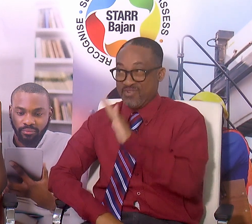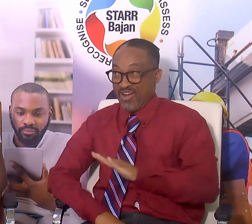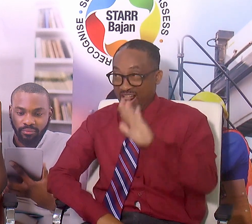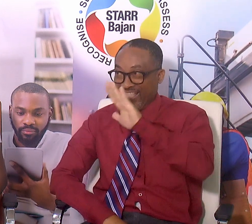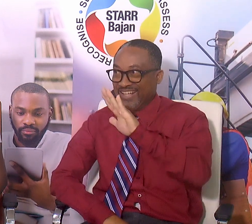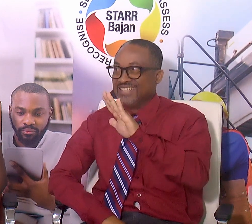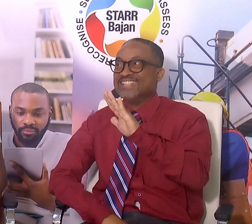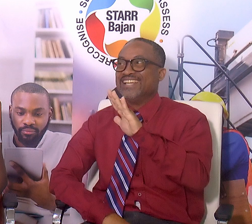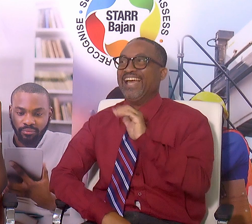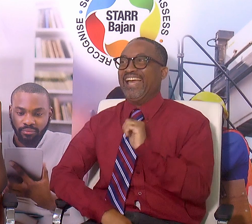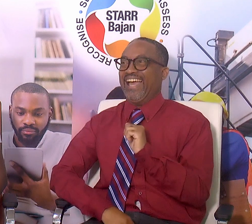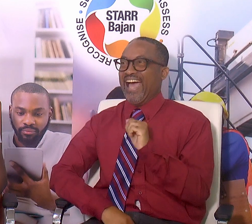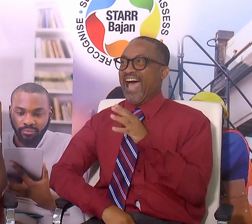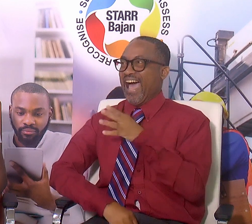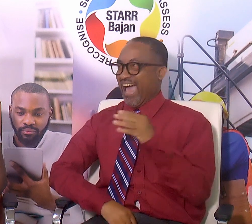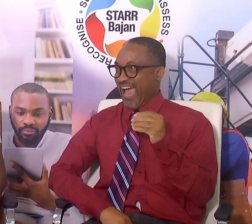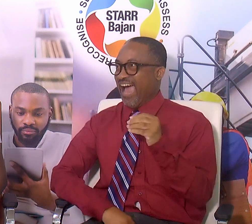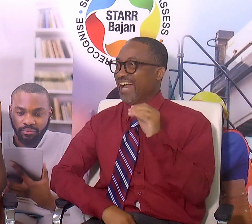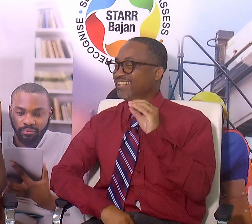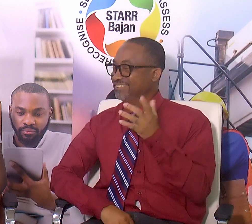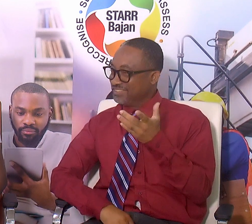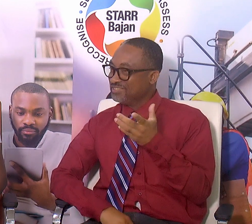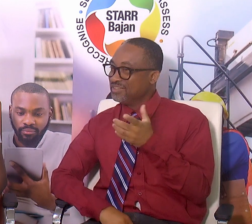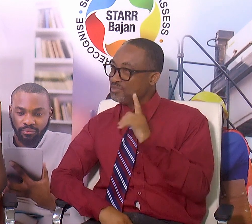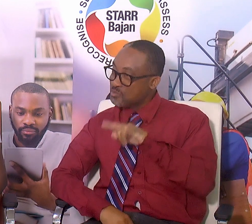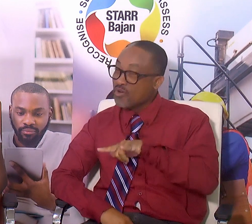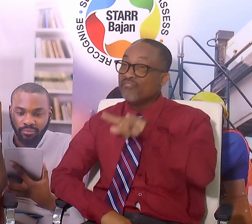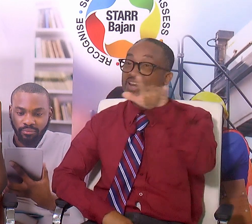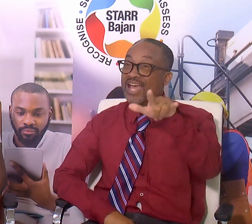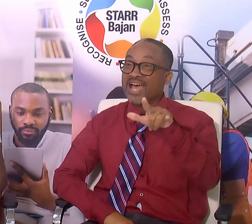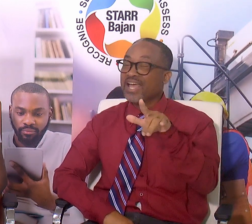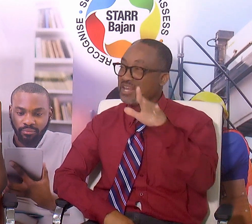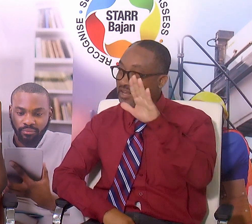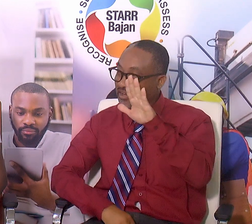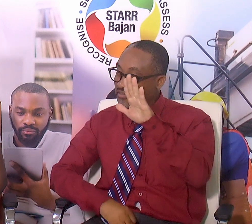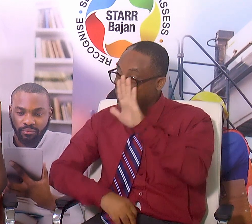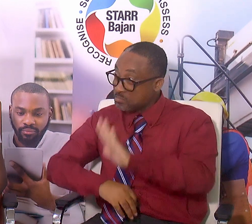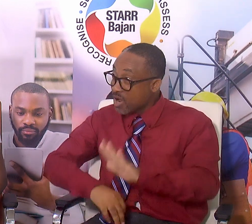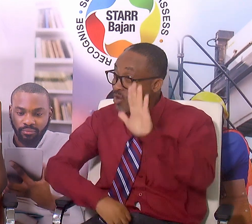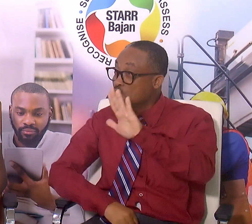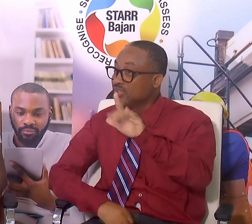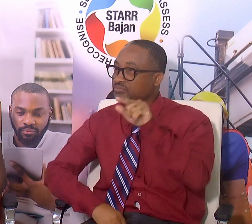Bonnie was there as well. Yeah. She went to that same college.